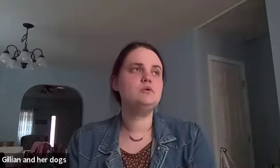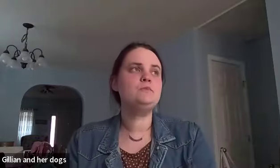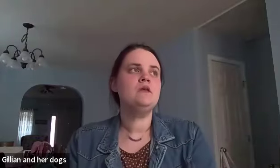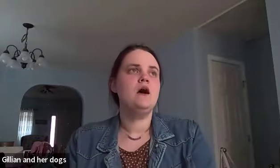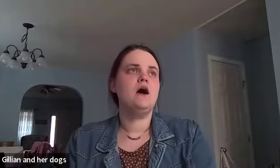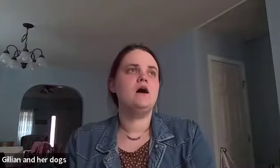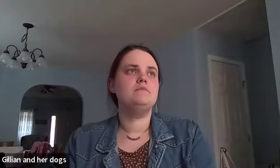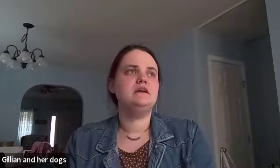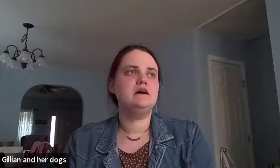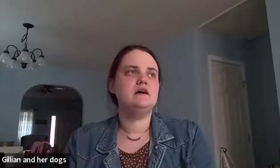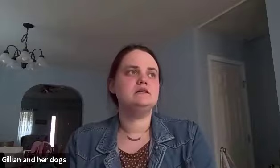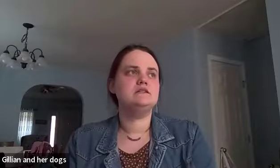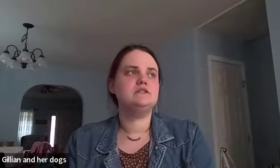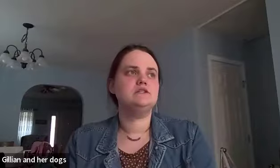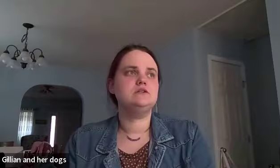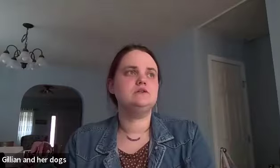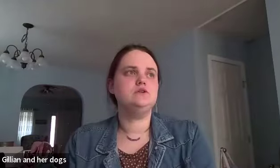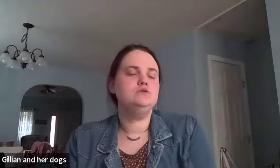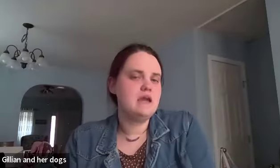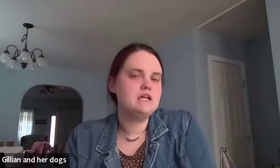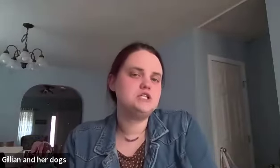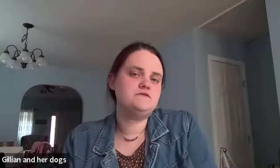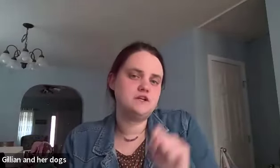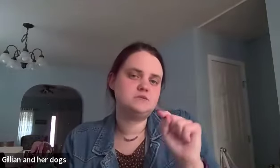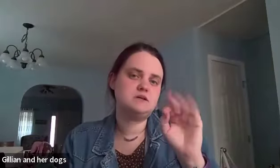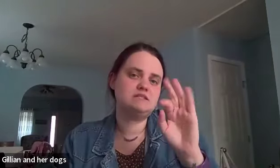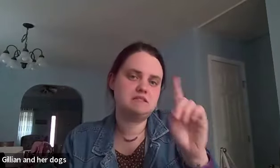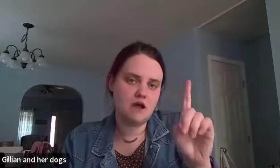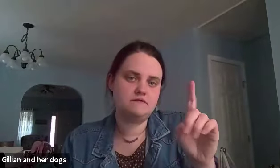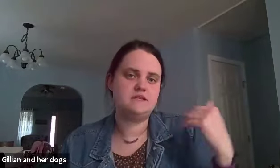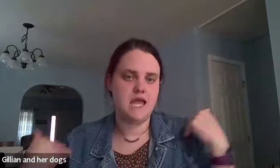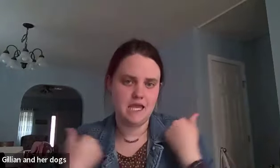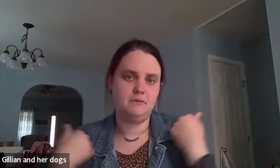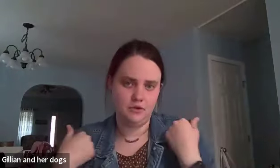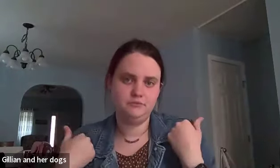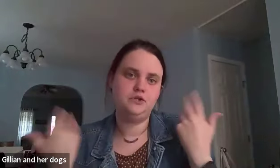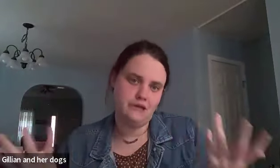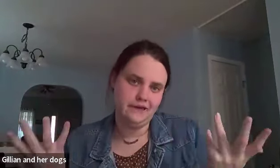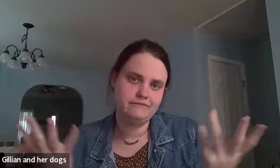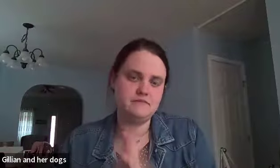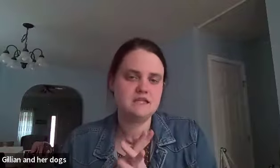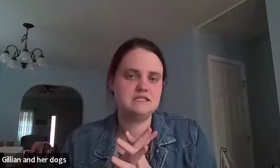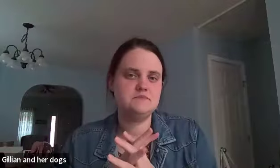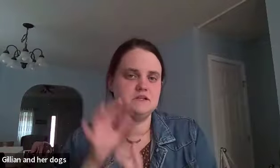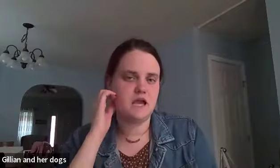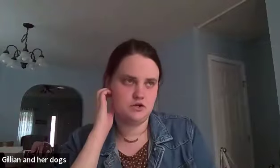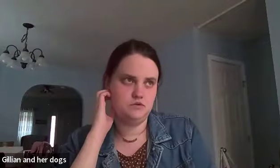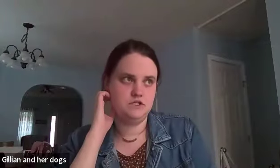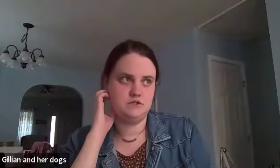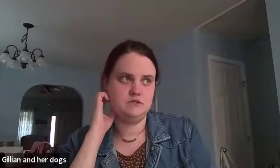animal, because you can just fingerspell stuffed animal. You can. That's typically how you would do